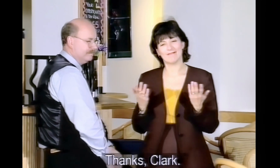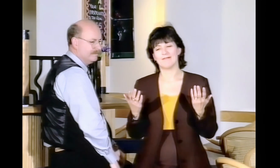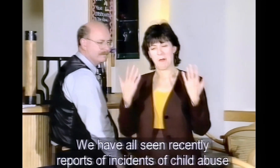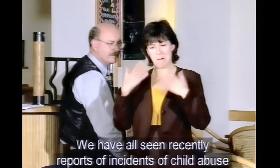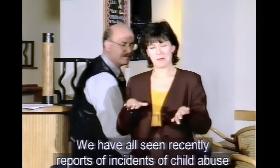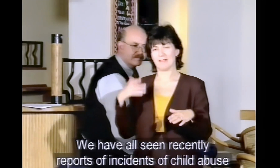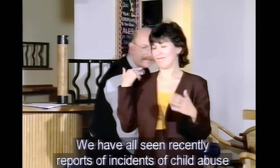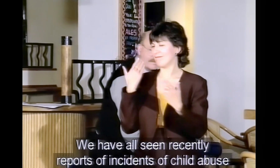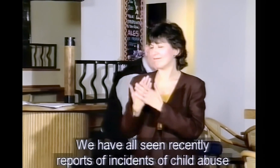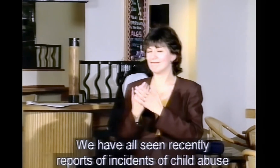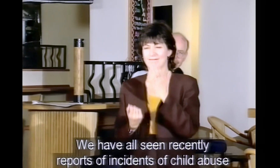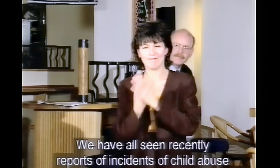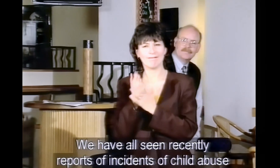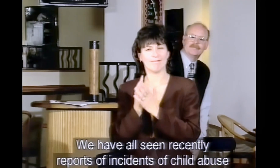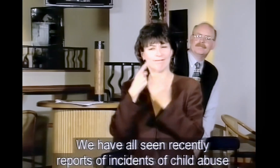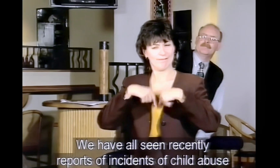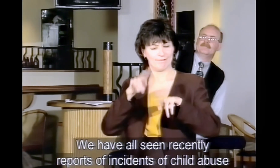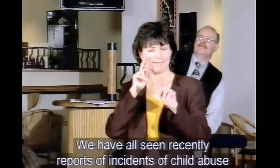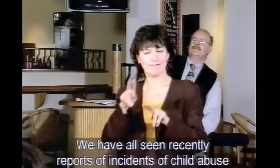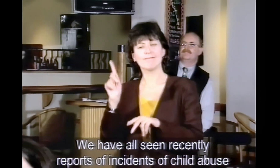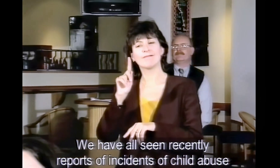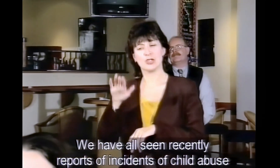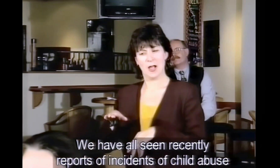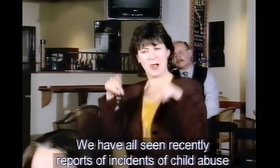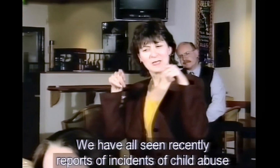We've all seen recently reports of incidences of child abuse.